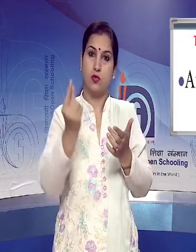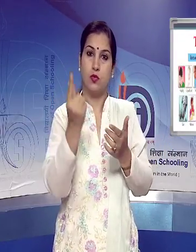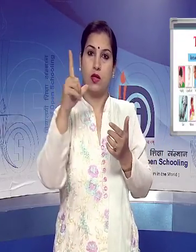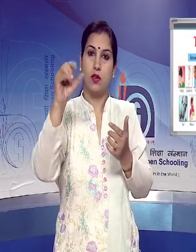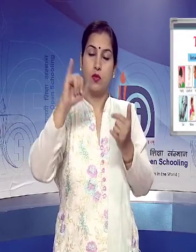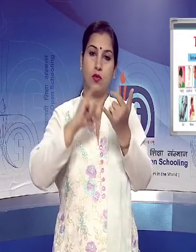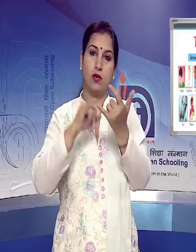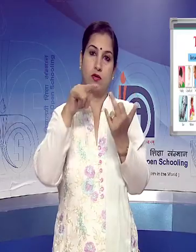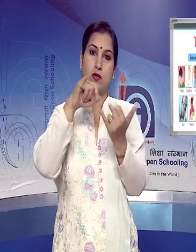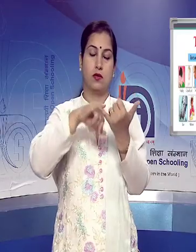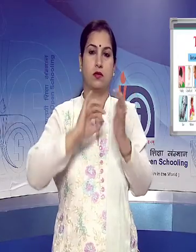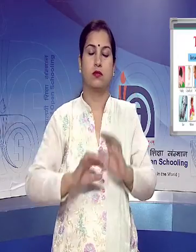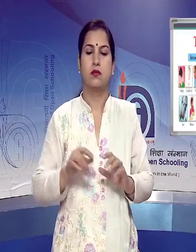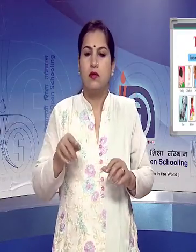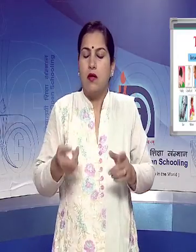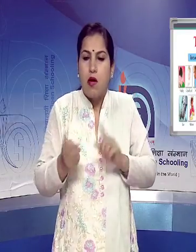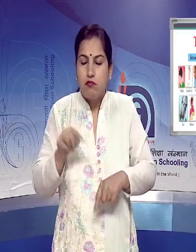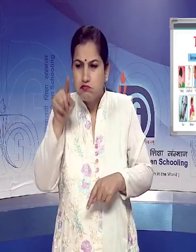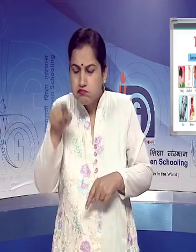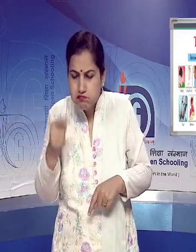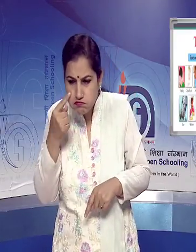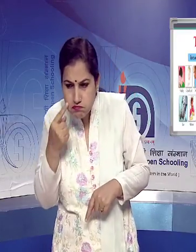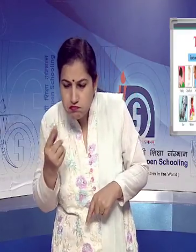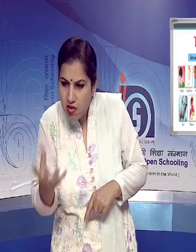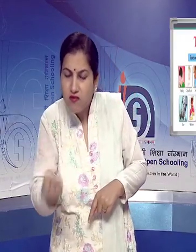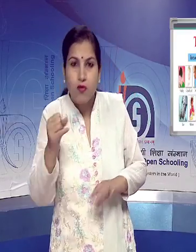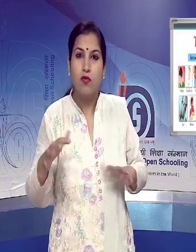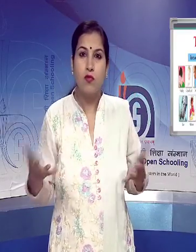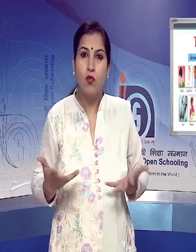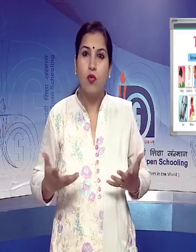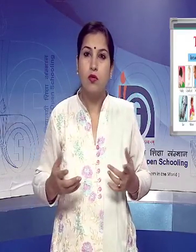The symptoms of TB are persistent cough,